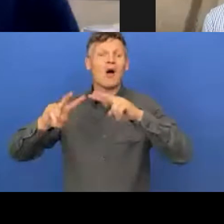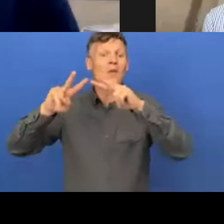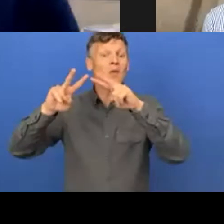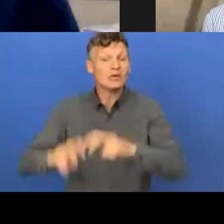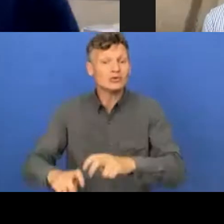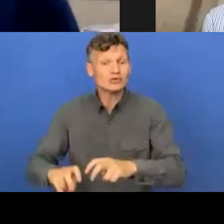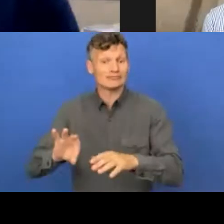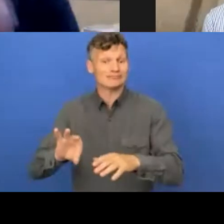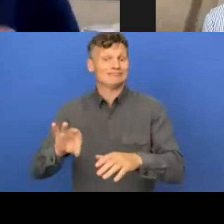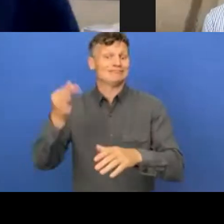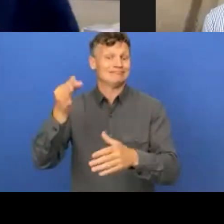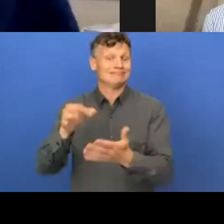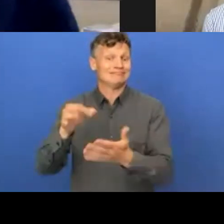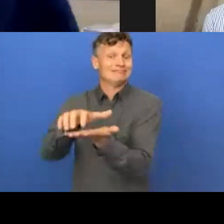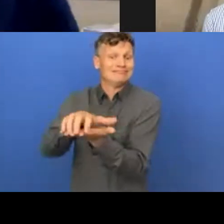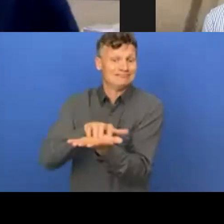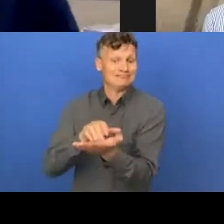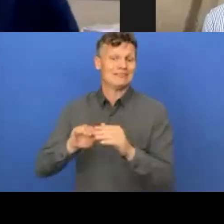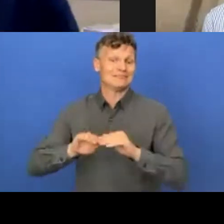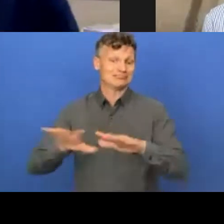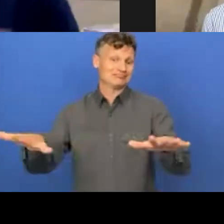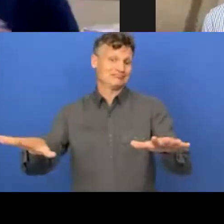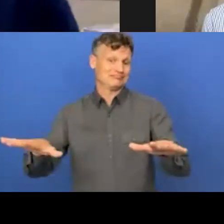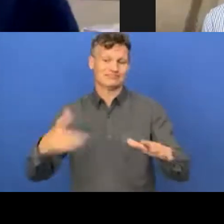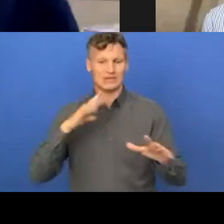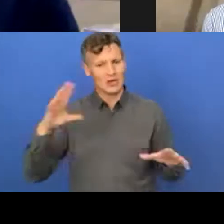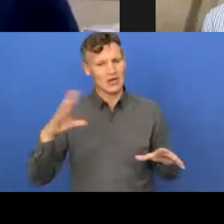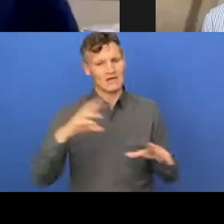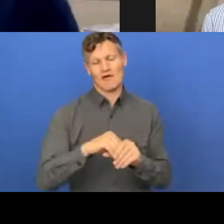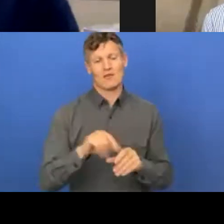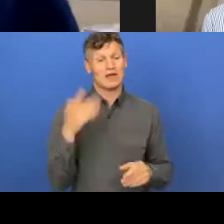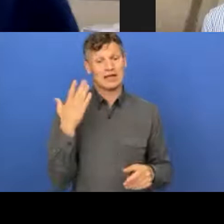Crisis Talks, which looked at youth with disabilities'